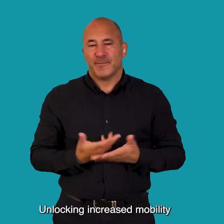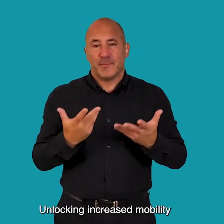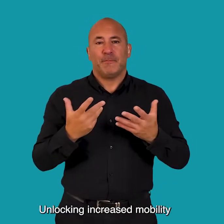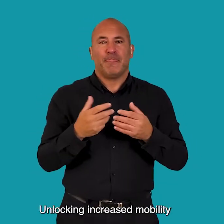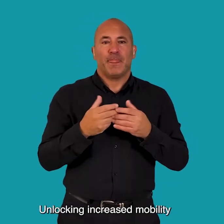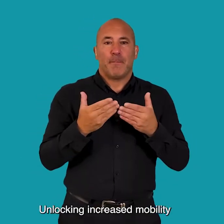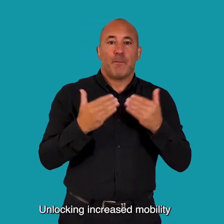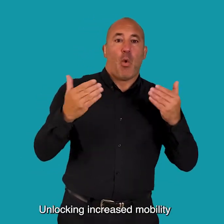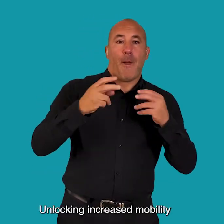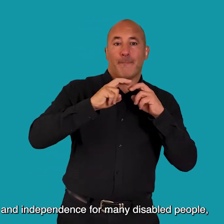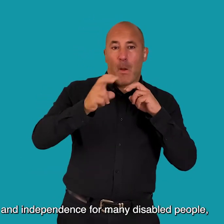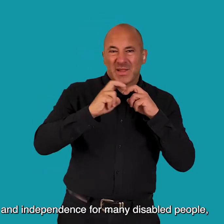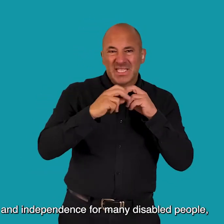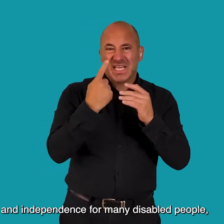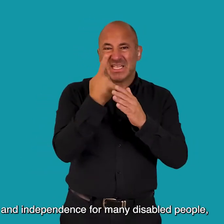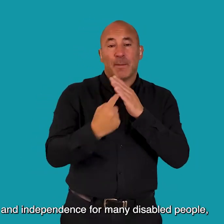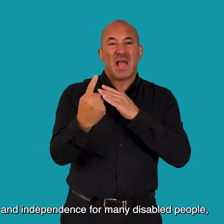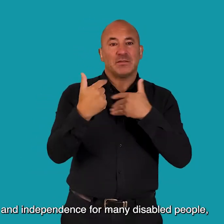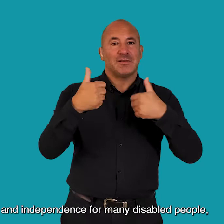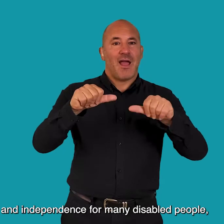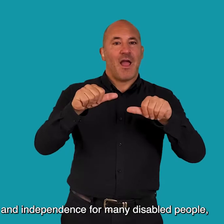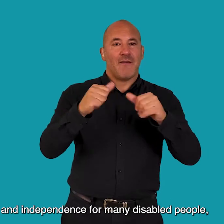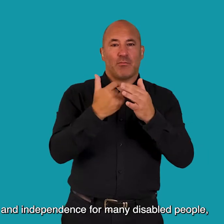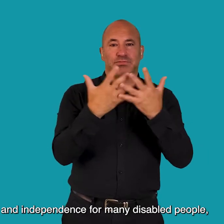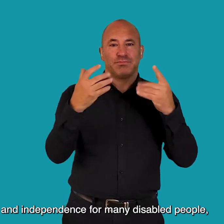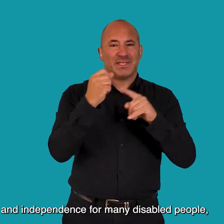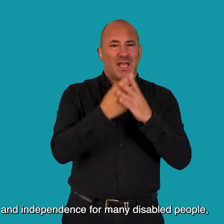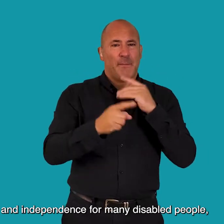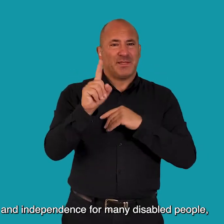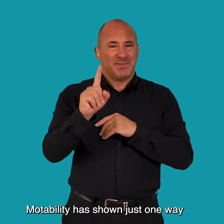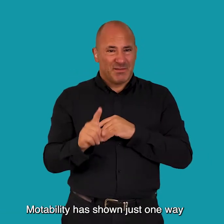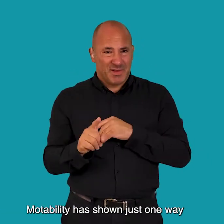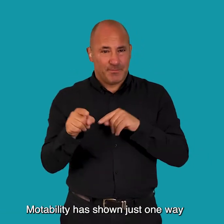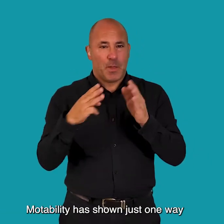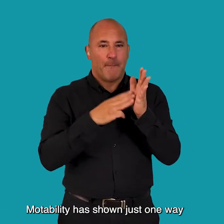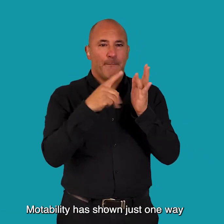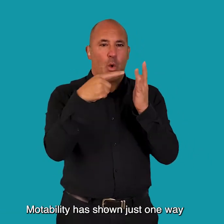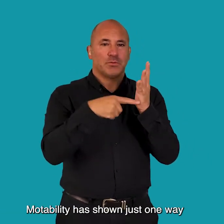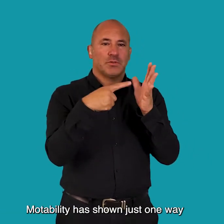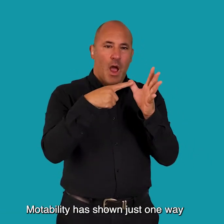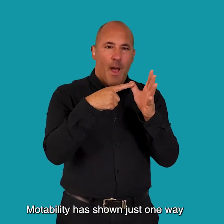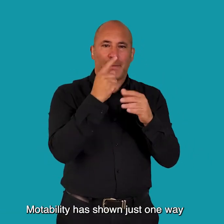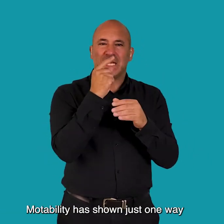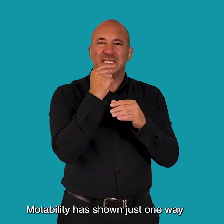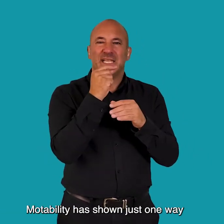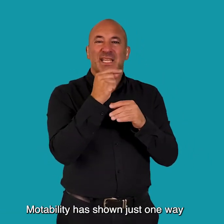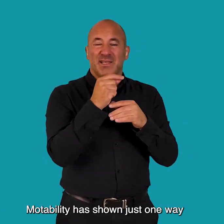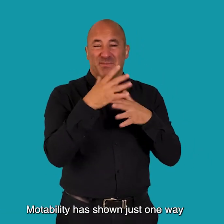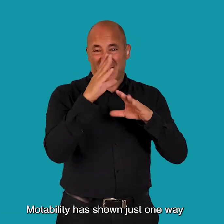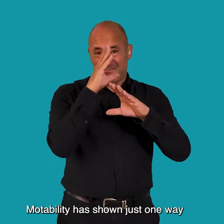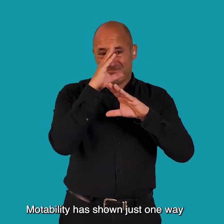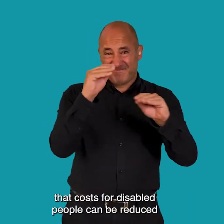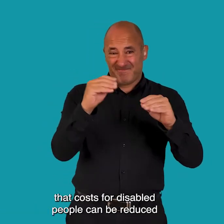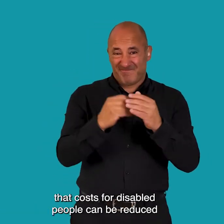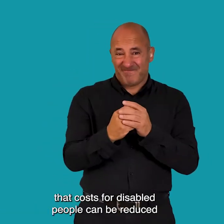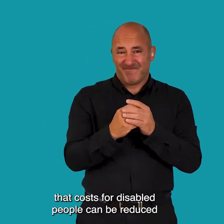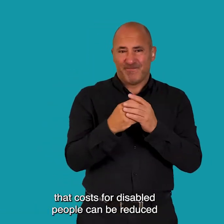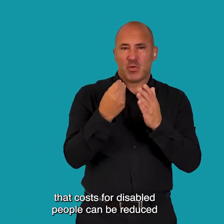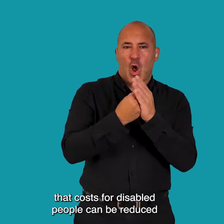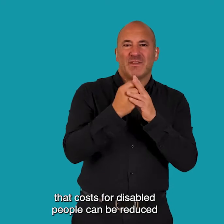increased mobility and independence for many disabled people, Motability has shown just one way that costs for disabled